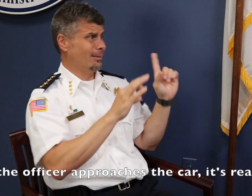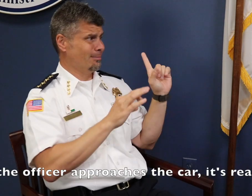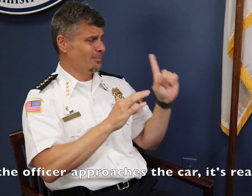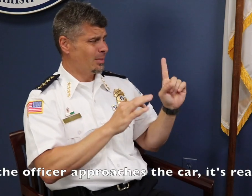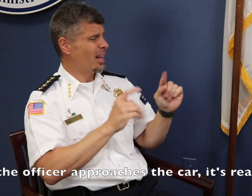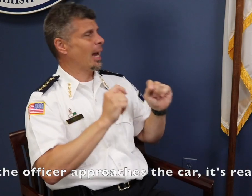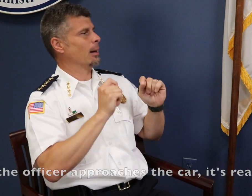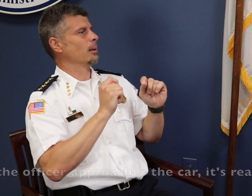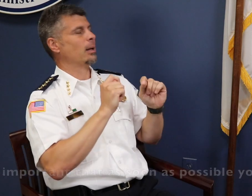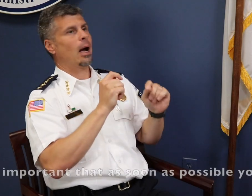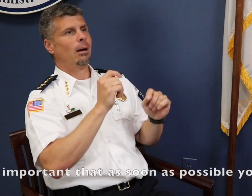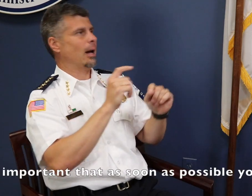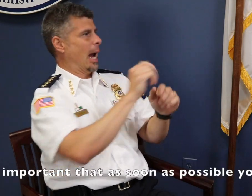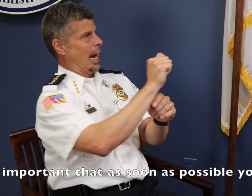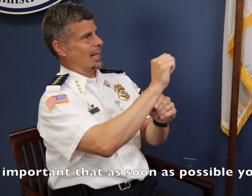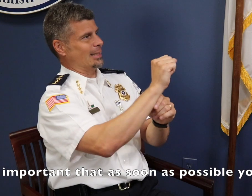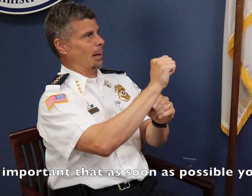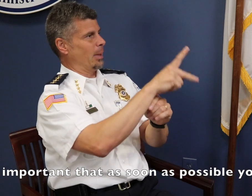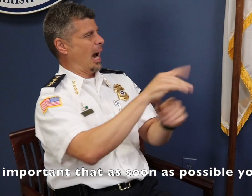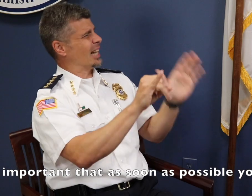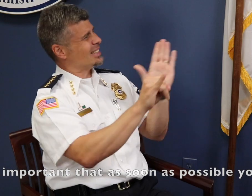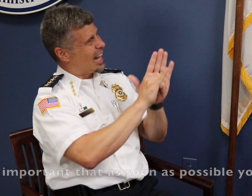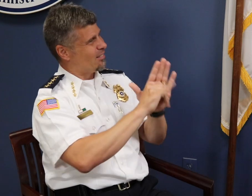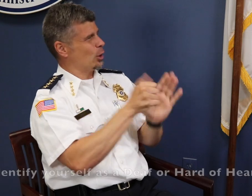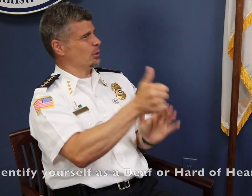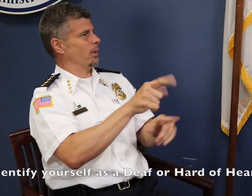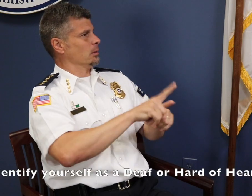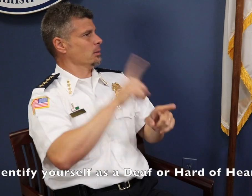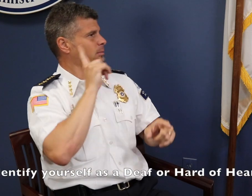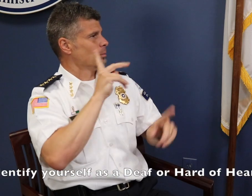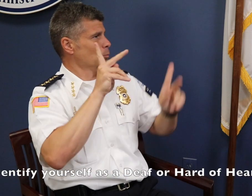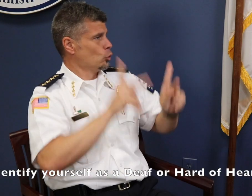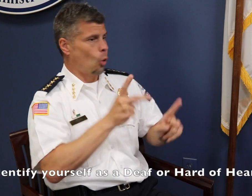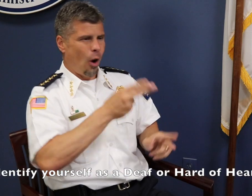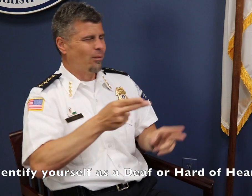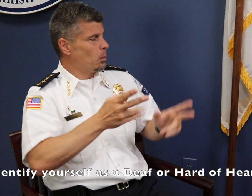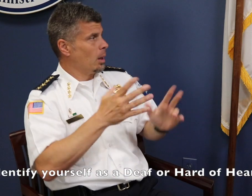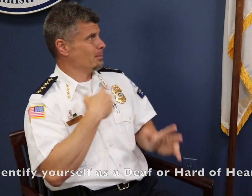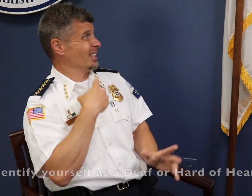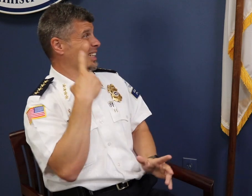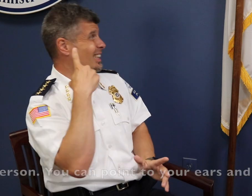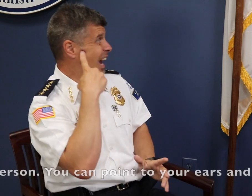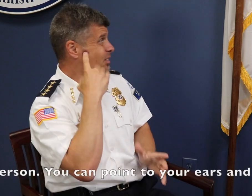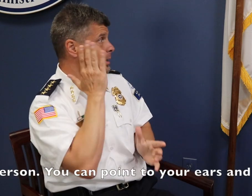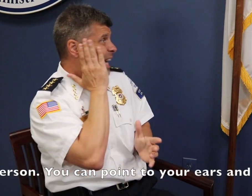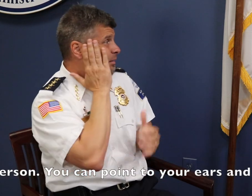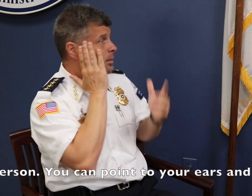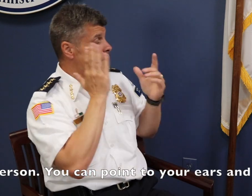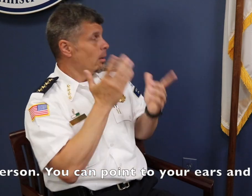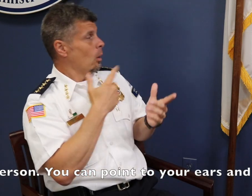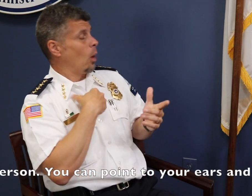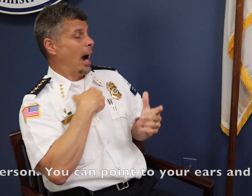officer approaches the car, it's really important that as soon as possible you identify yourself as a deaf or hard of hearing